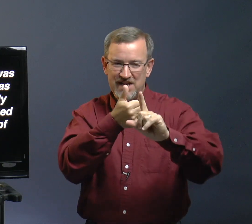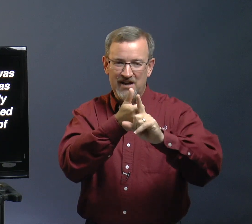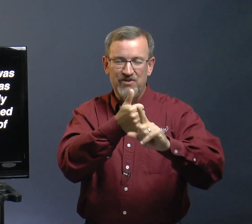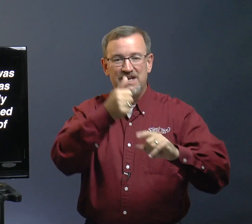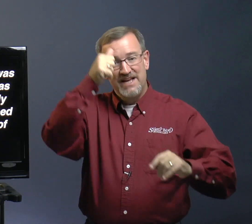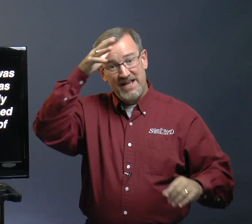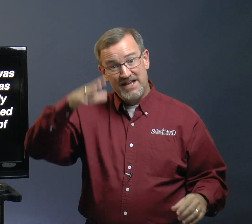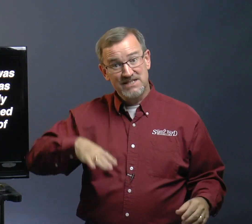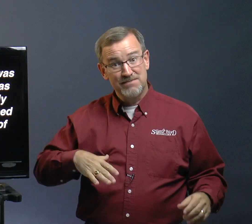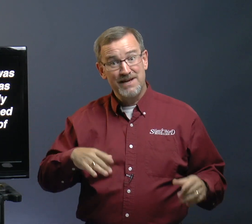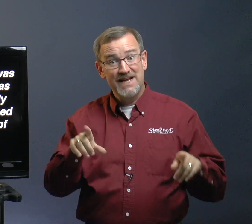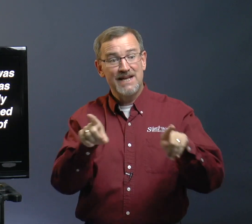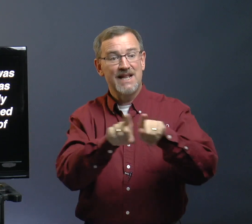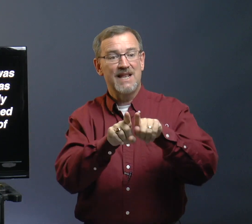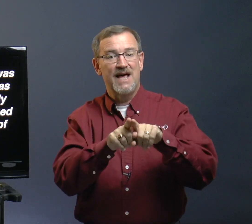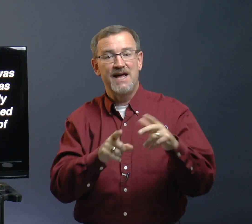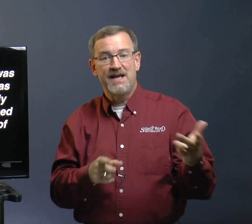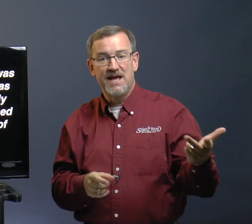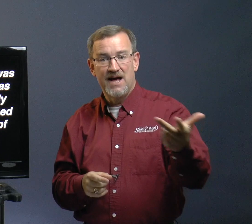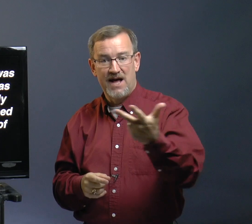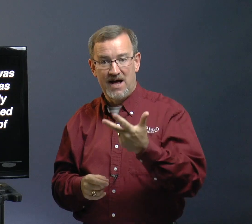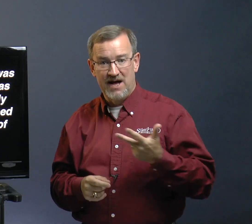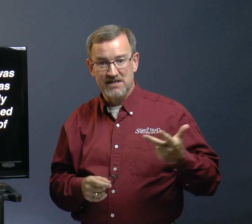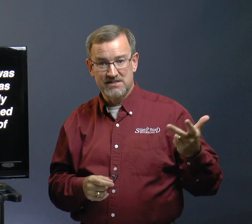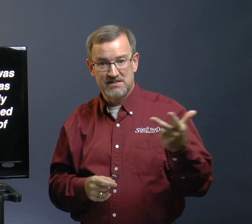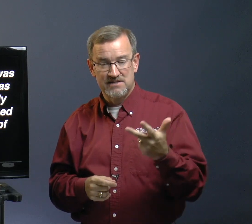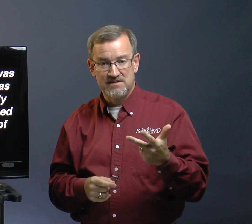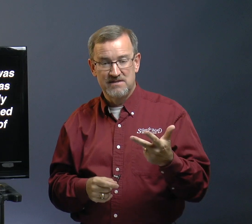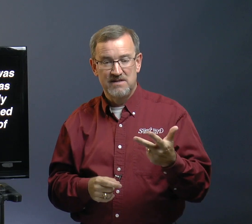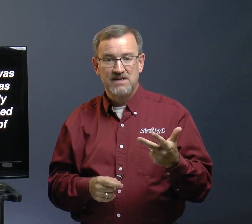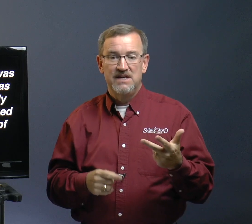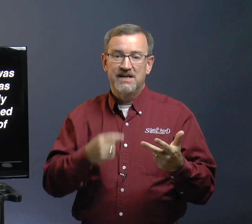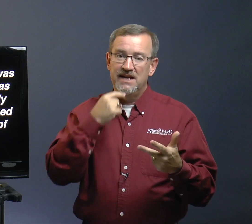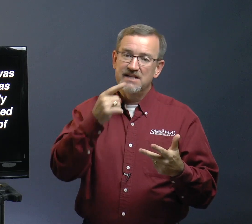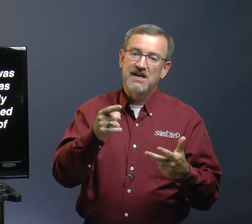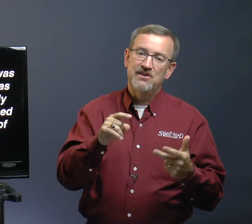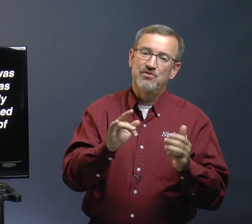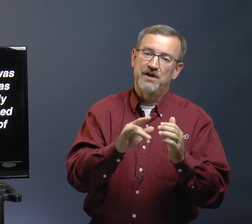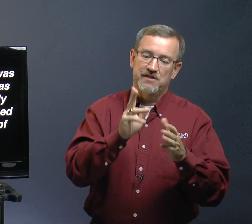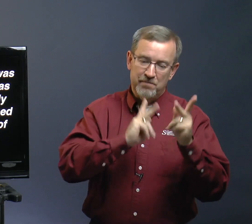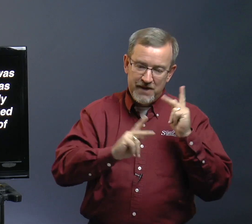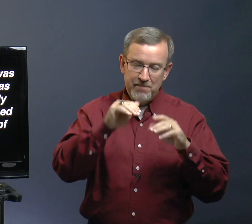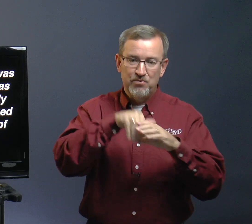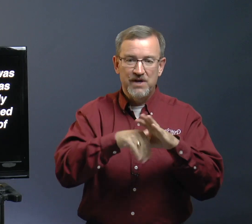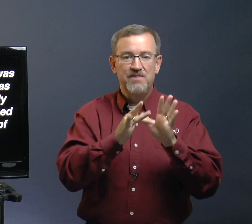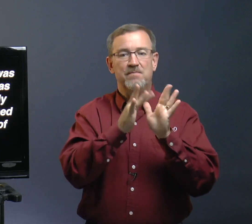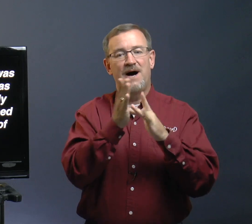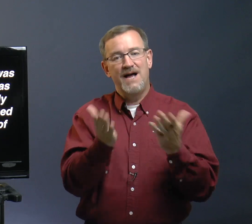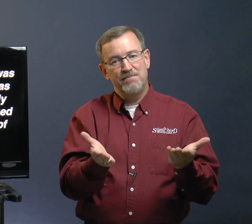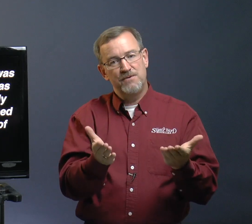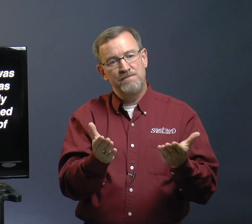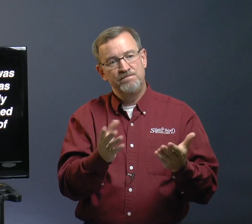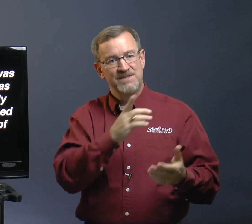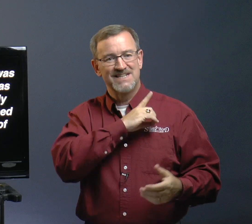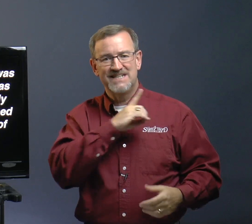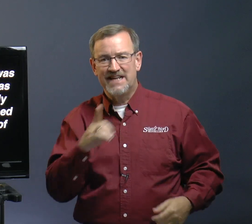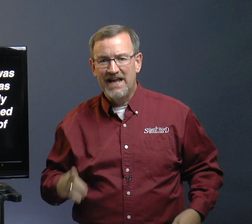yourself. He is a man like us. Can I tell you that the people in the Bible,